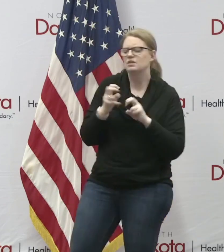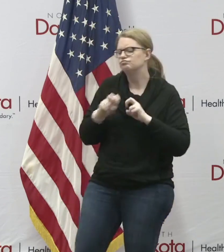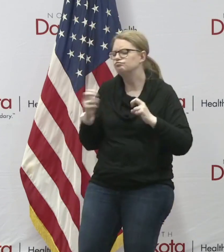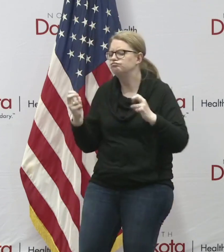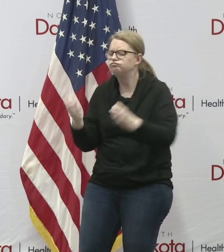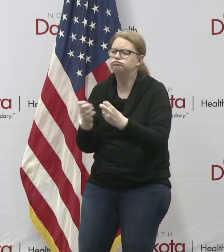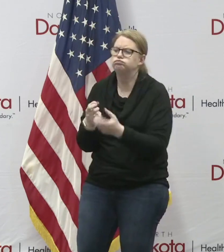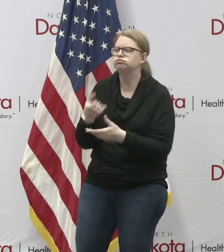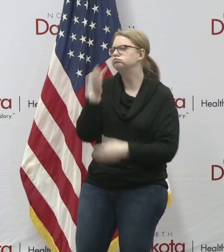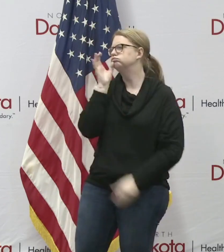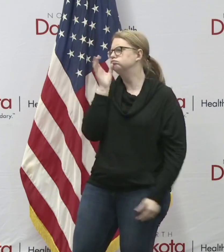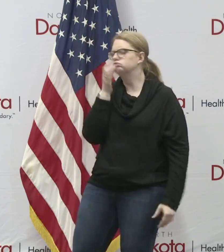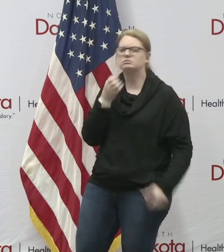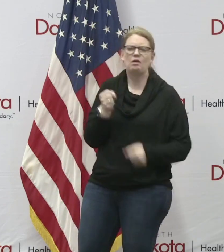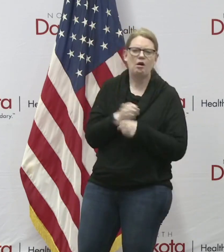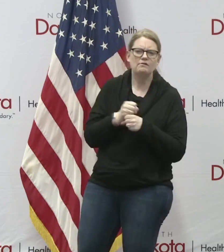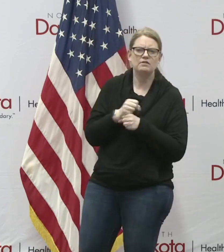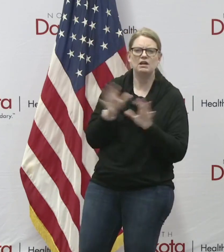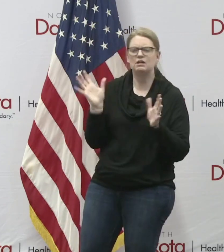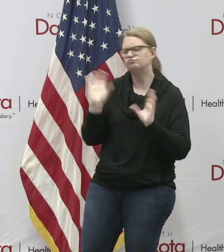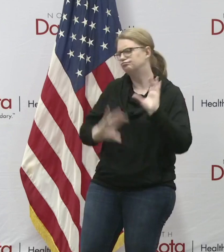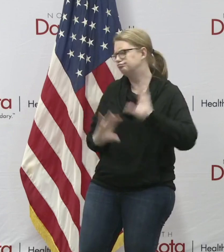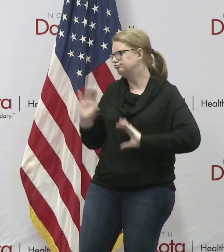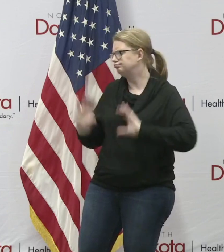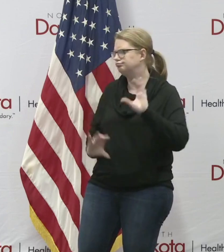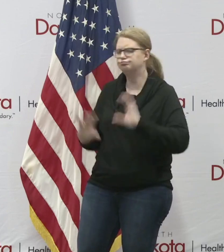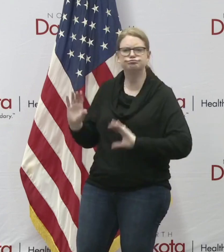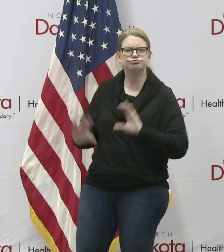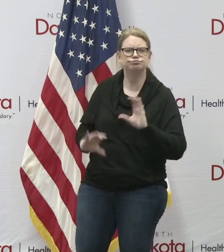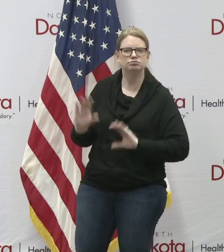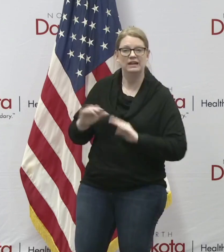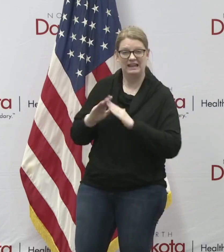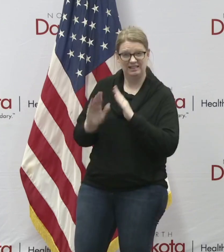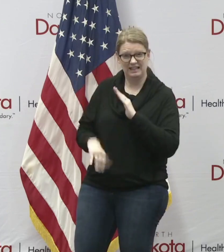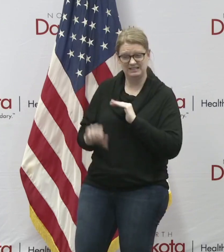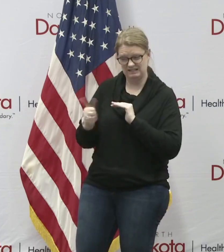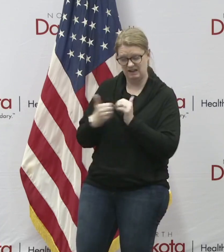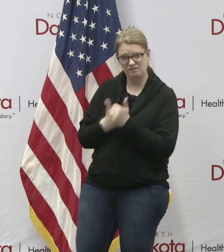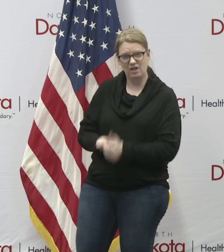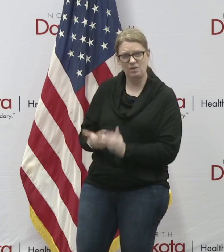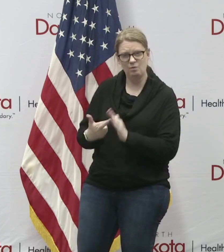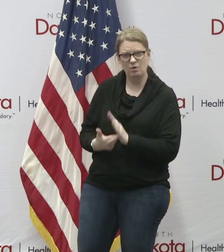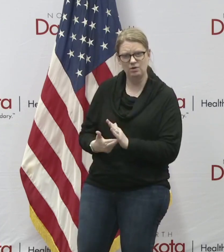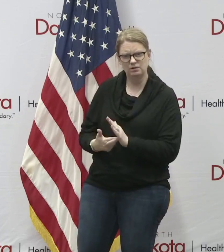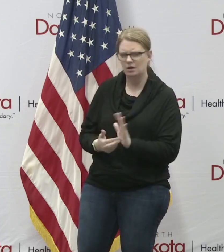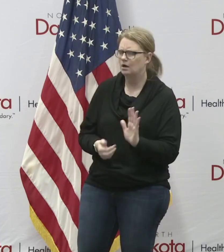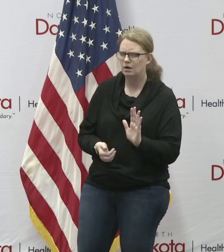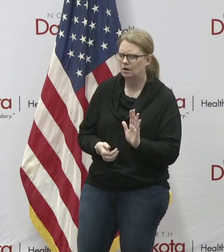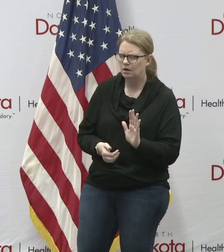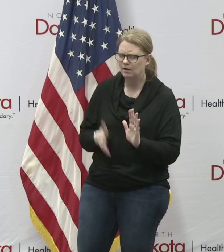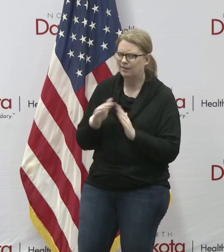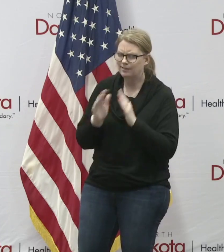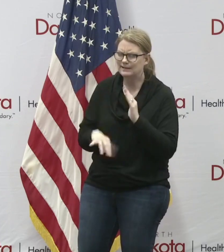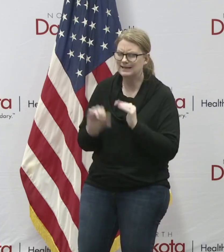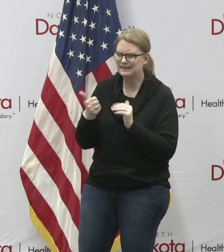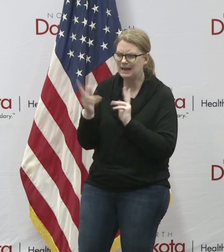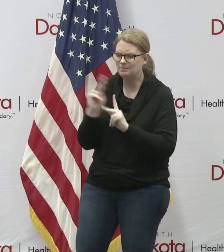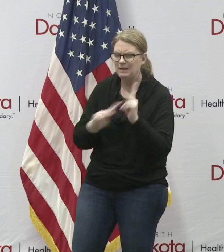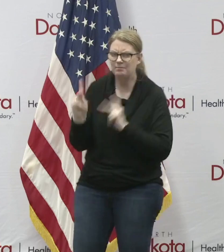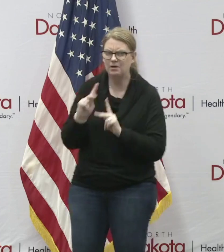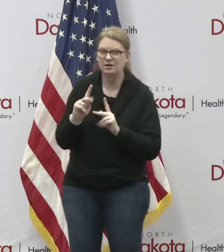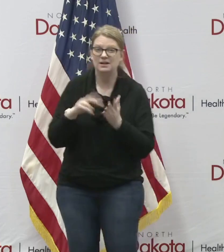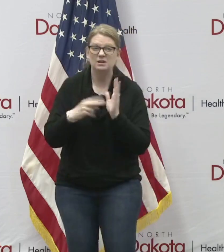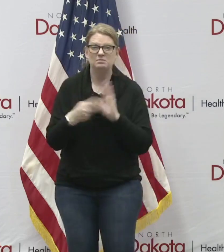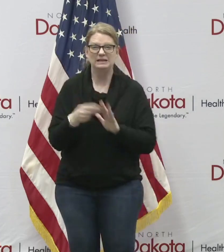with your old crowd and they have less than 10, then you're following the rules. No, it's less than 10 people and everybody that's there is more than 6